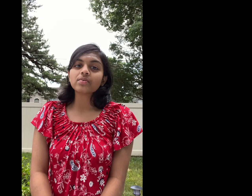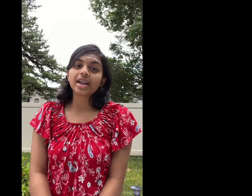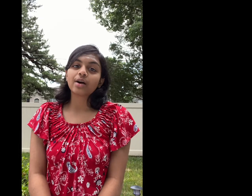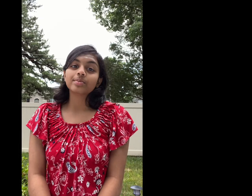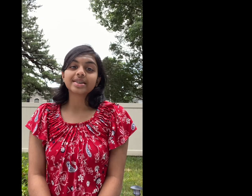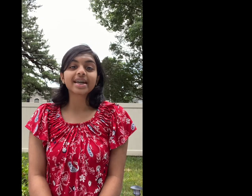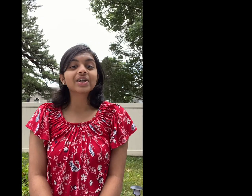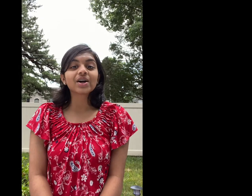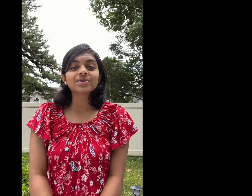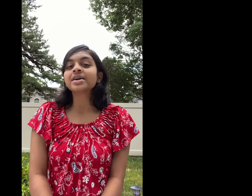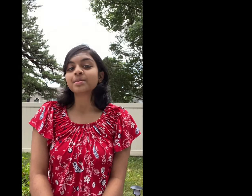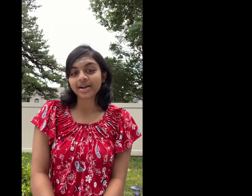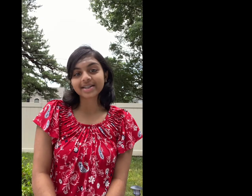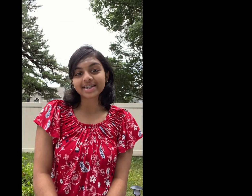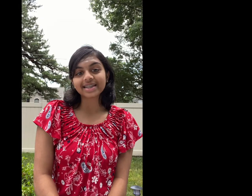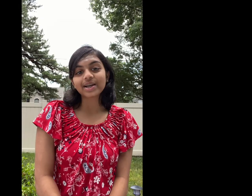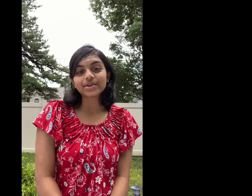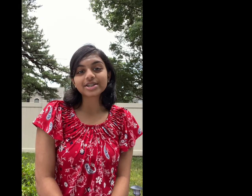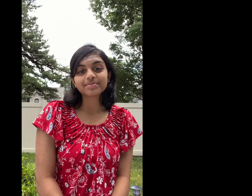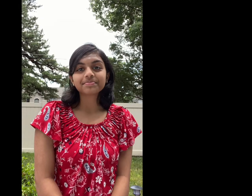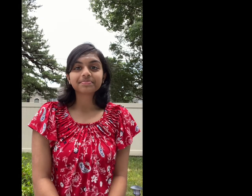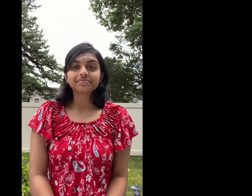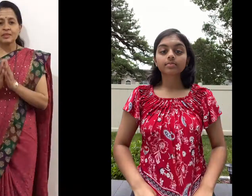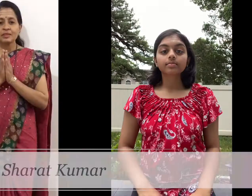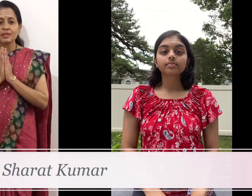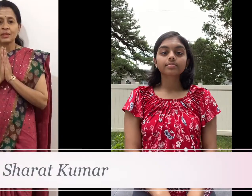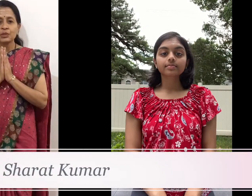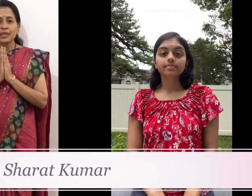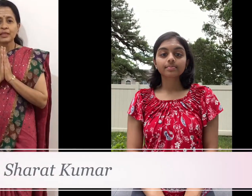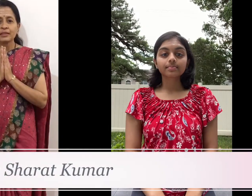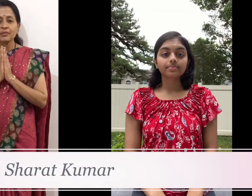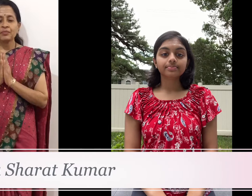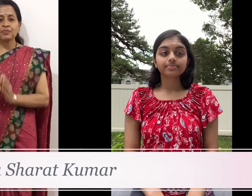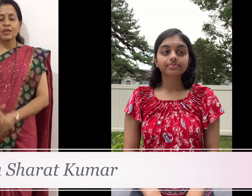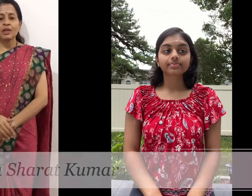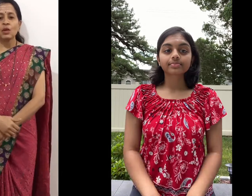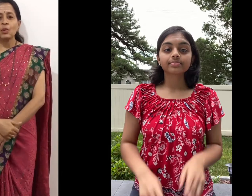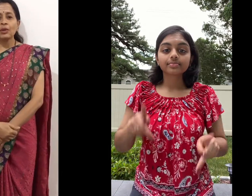Maduvaru, and I will be signing along to it in American Sign Language. Sharon Sharanarthi.